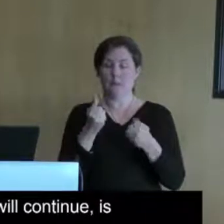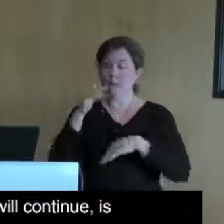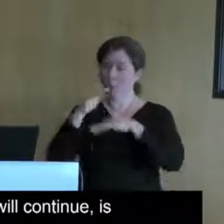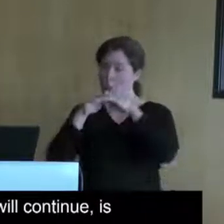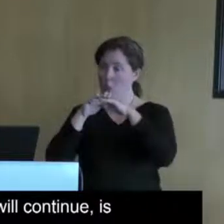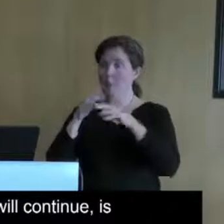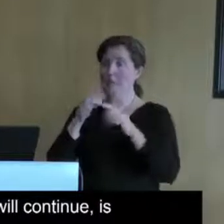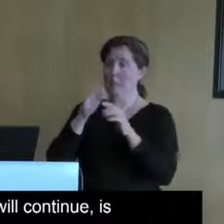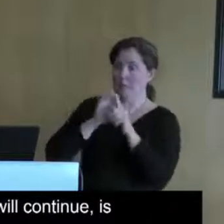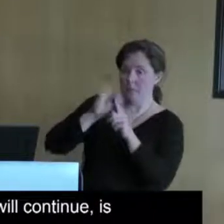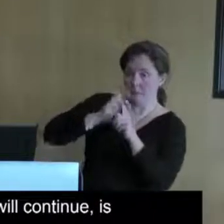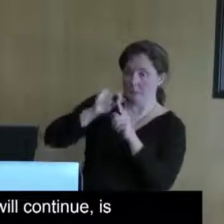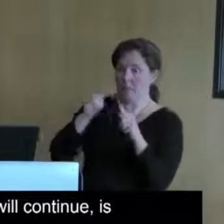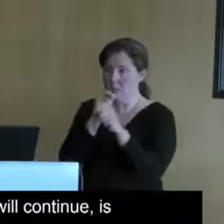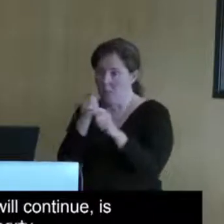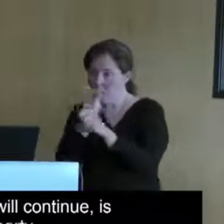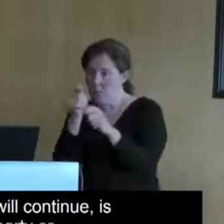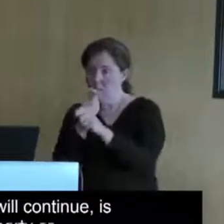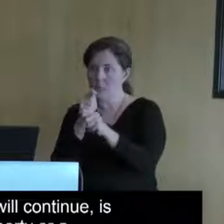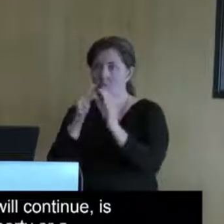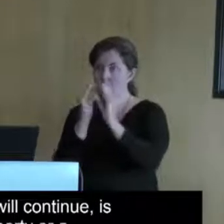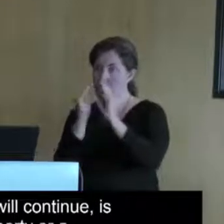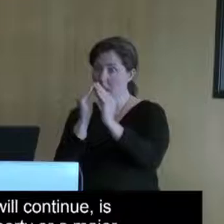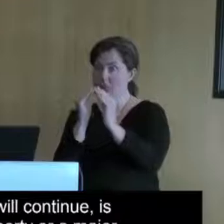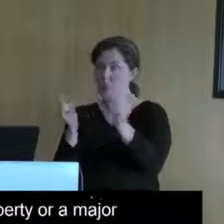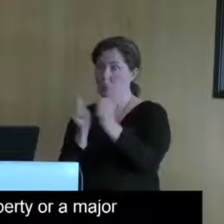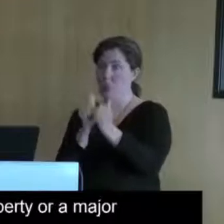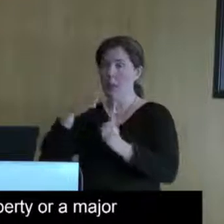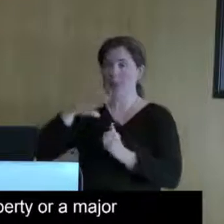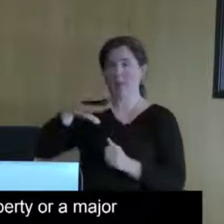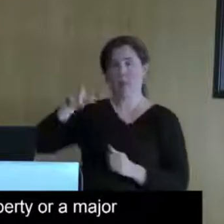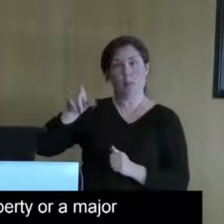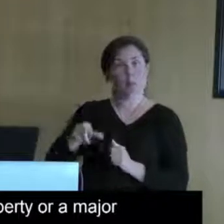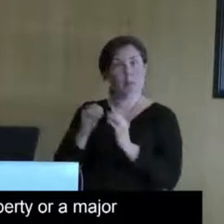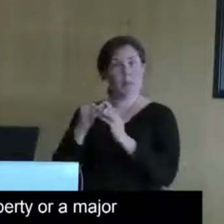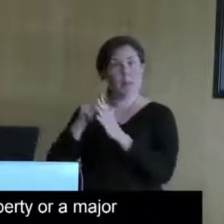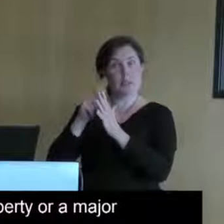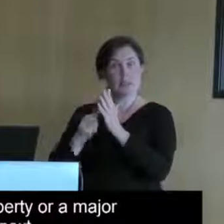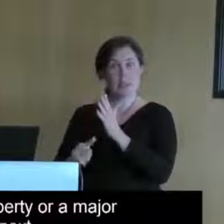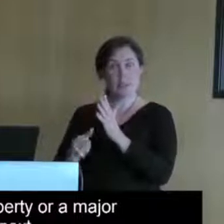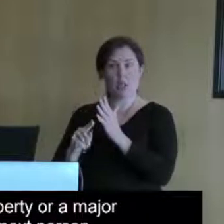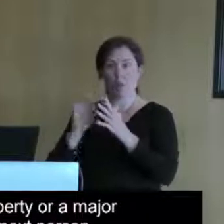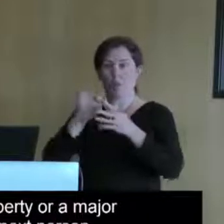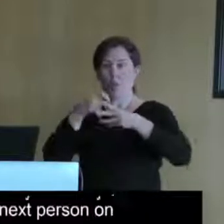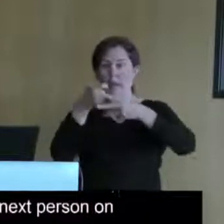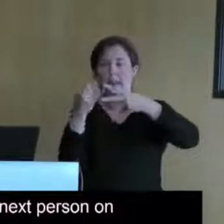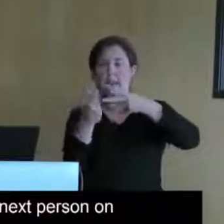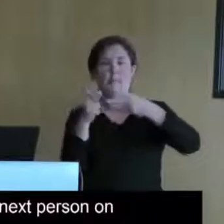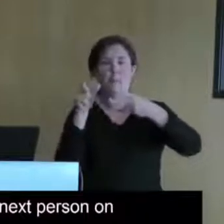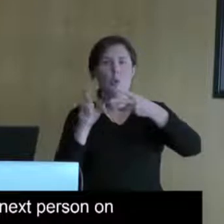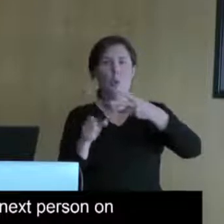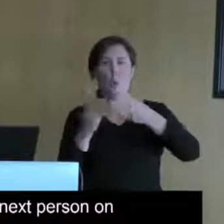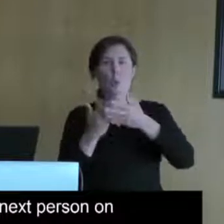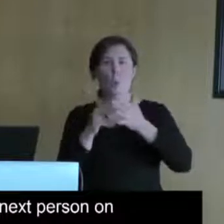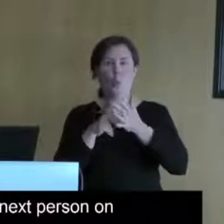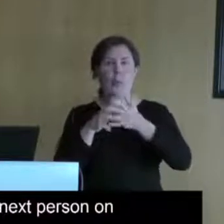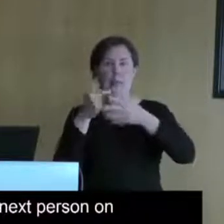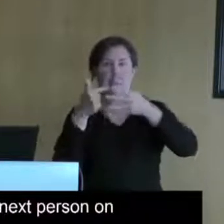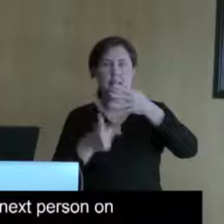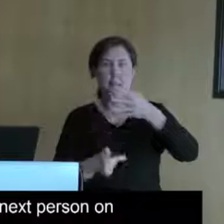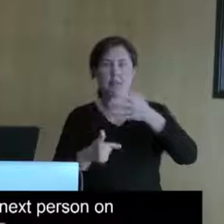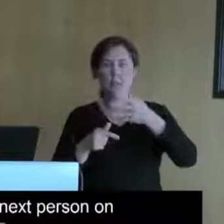exist. So one of the things that public housing has done, and the register will continue, is that